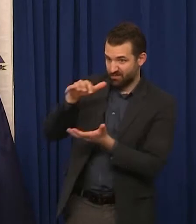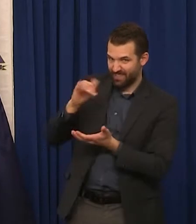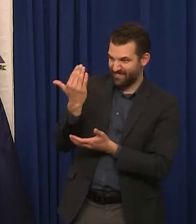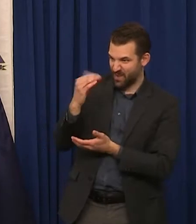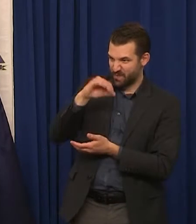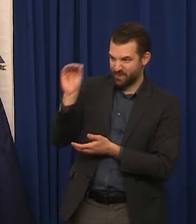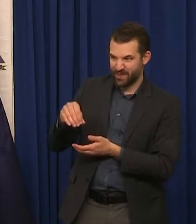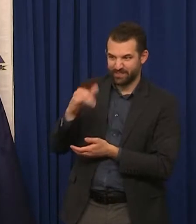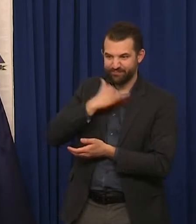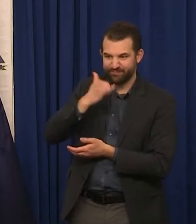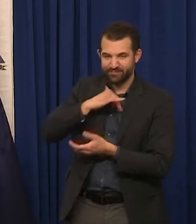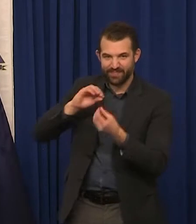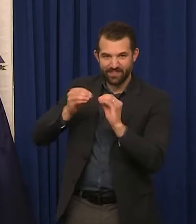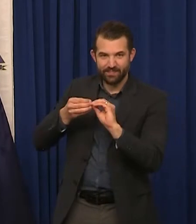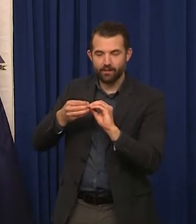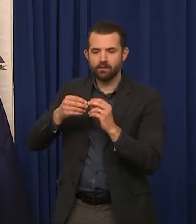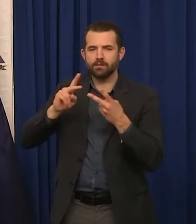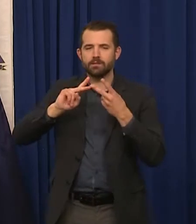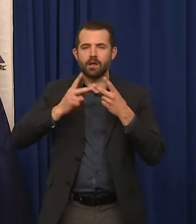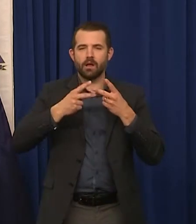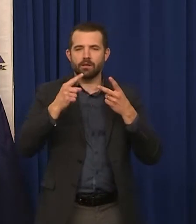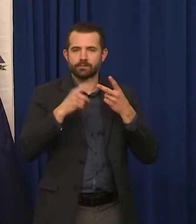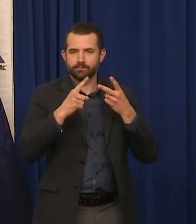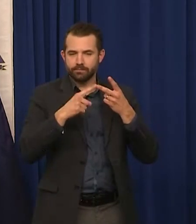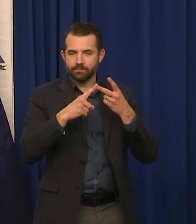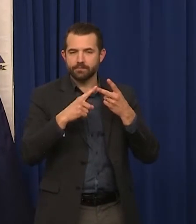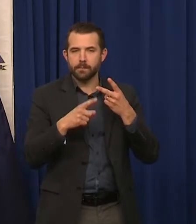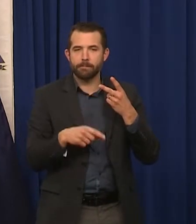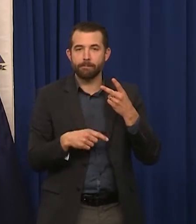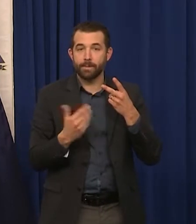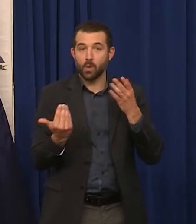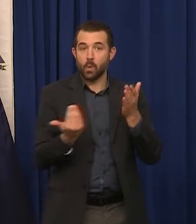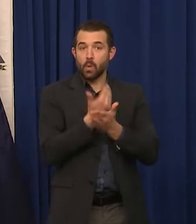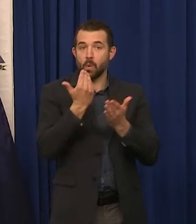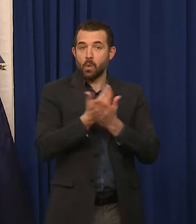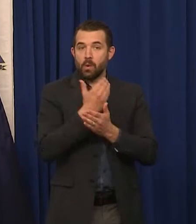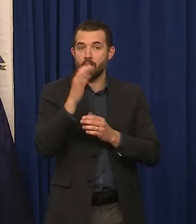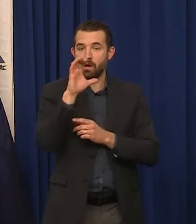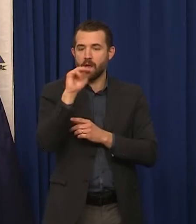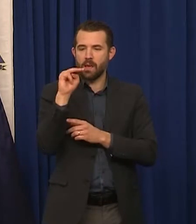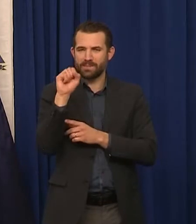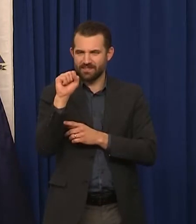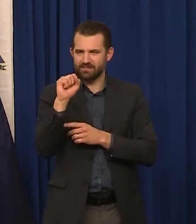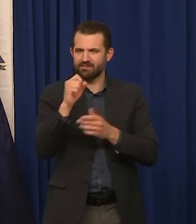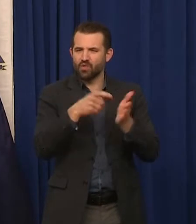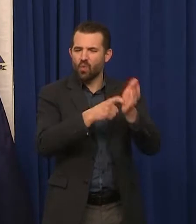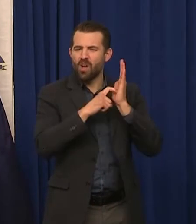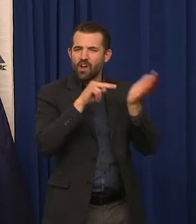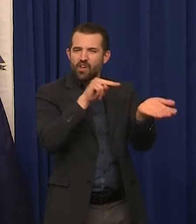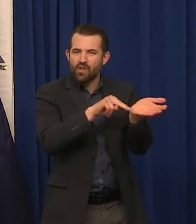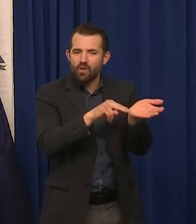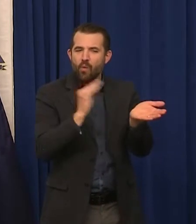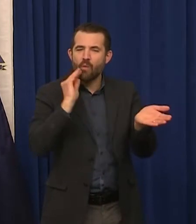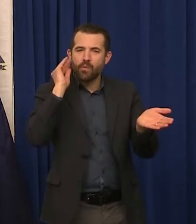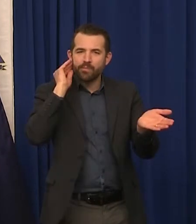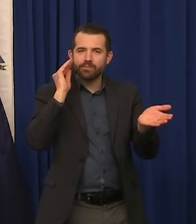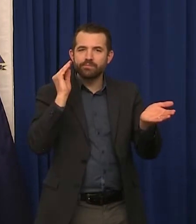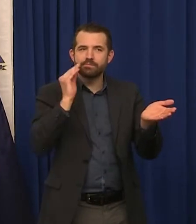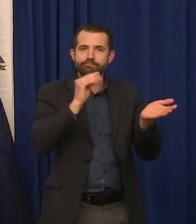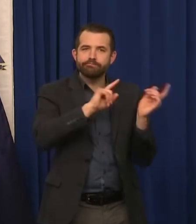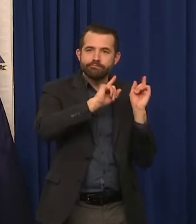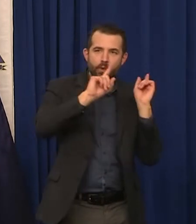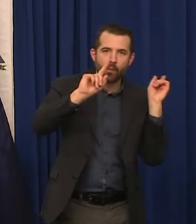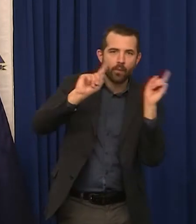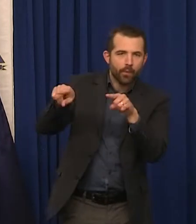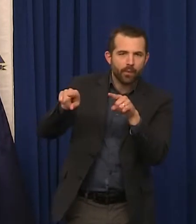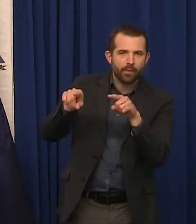have is about this new CMS requirement that nursing homes report cases to them, how that might